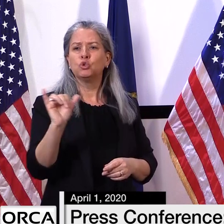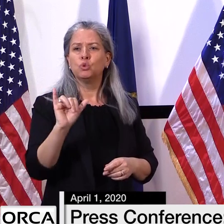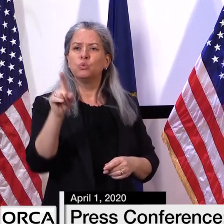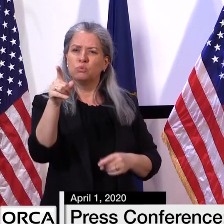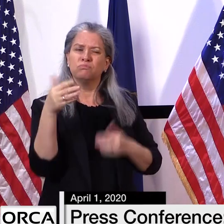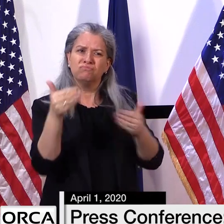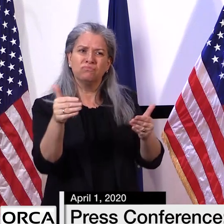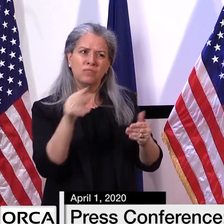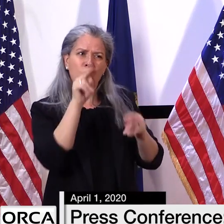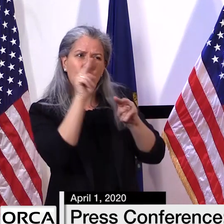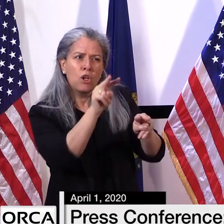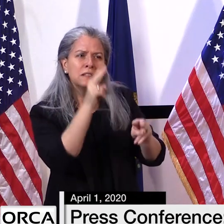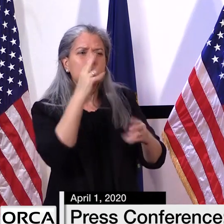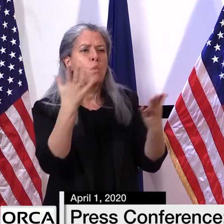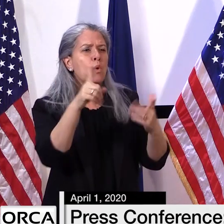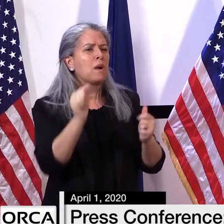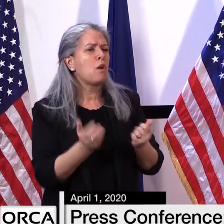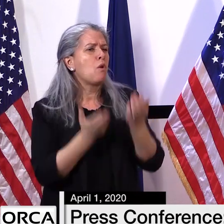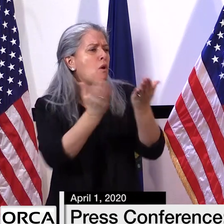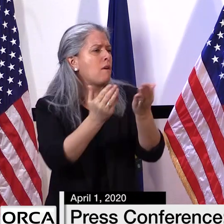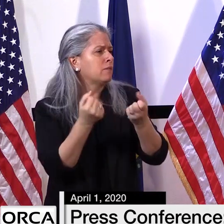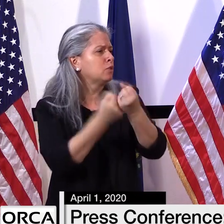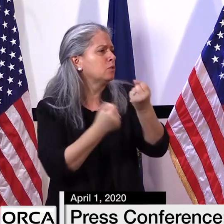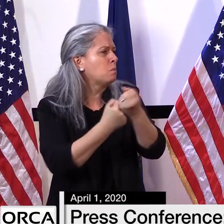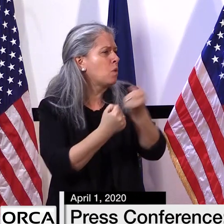I want each and every Vermonter to know